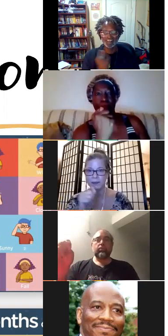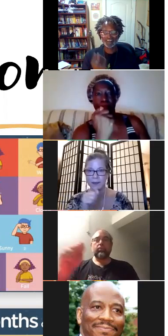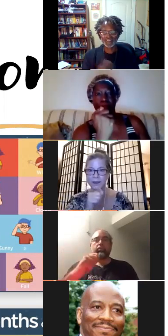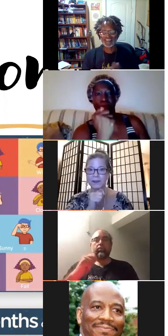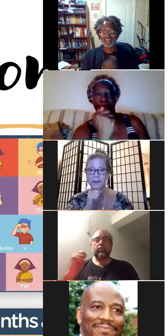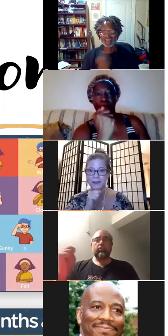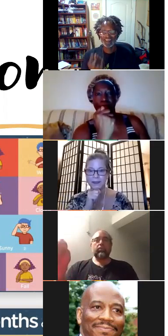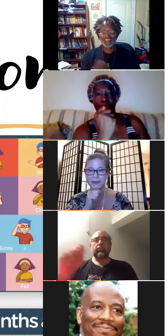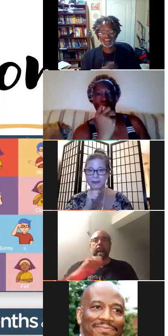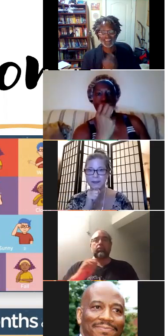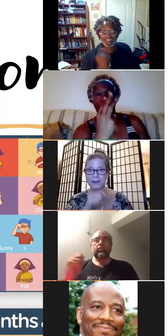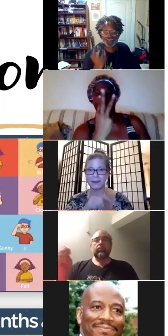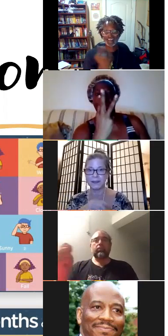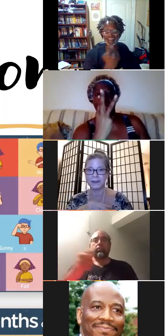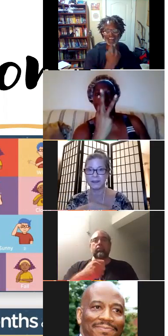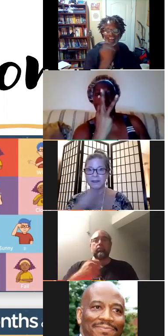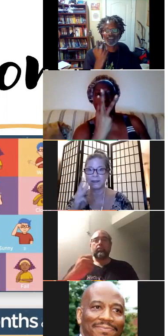Tuesday, Mm-hmm.